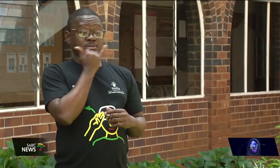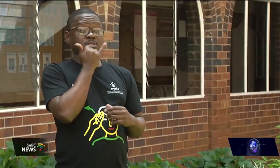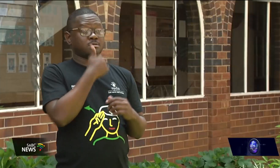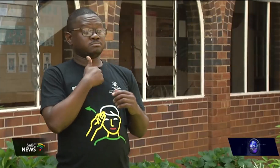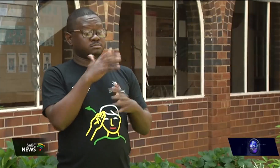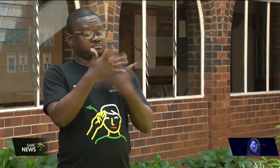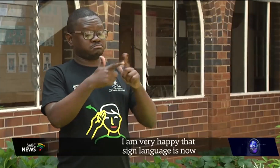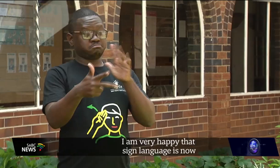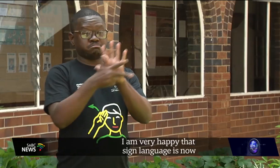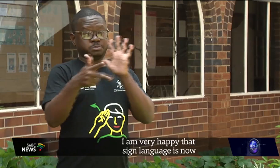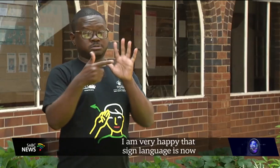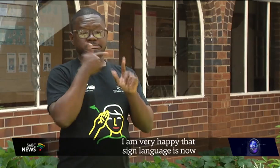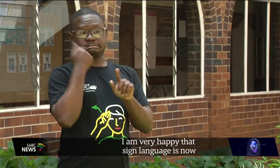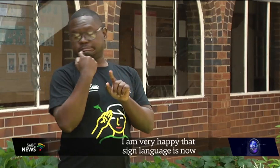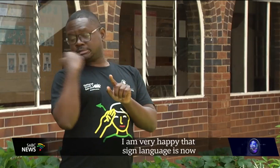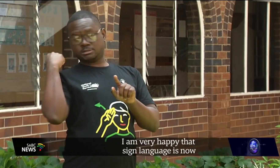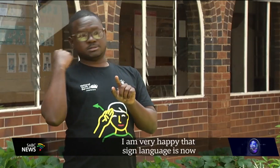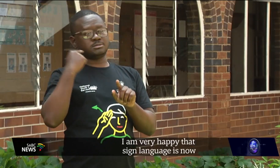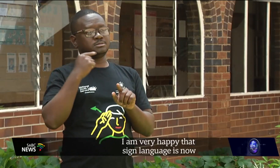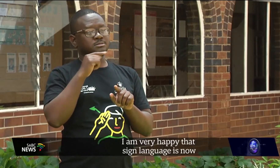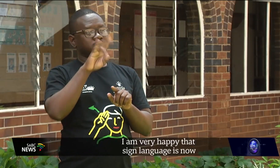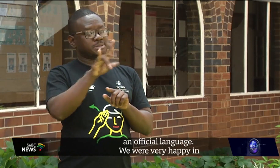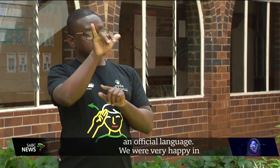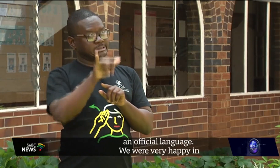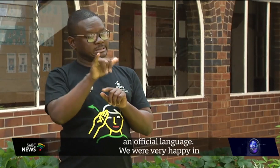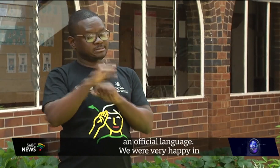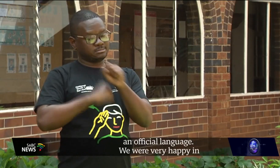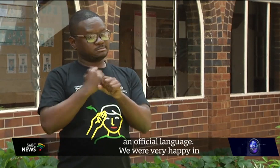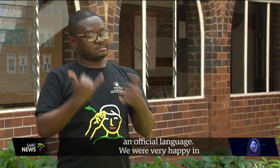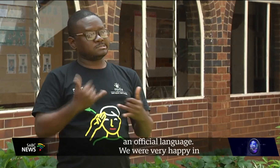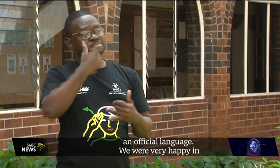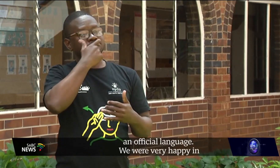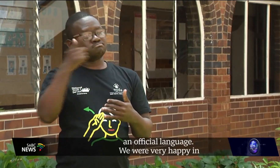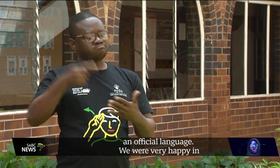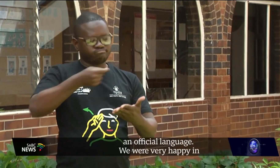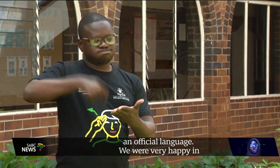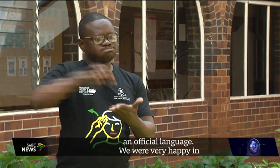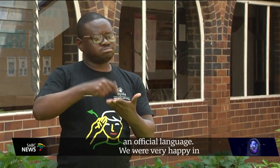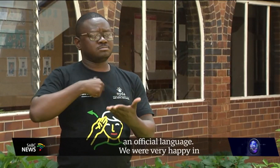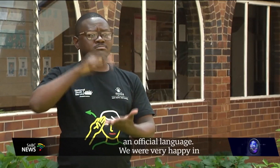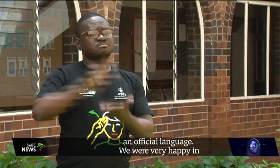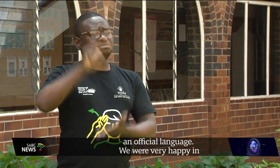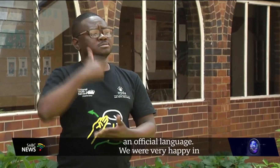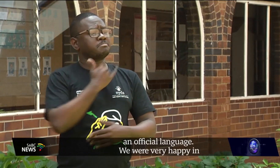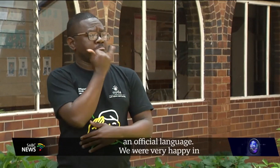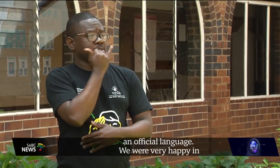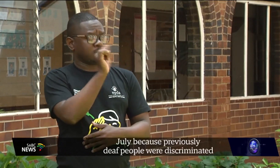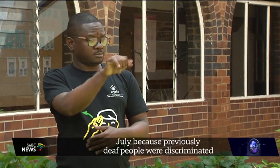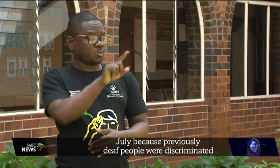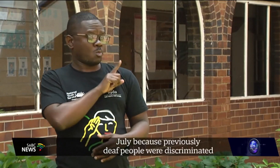Yeah, ke thabetse haholo hore sign language ke official language. July foreign was nearly re